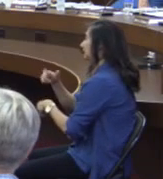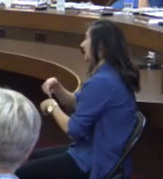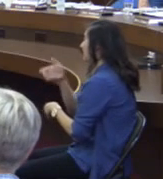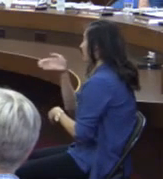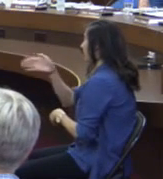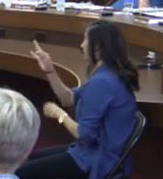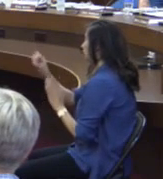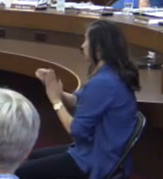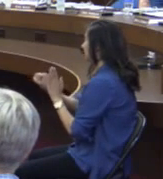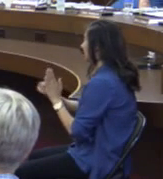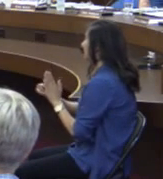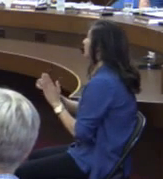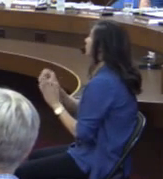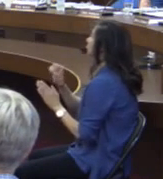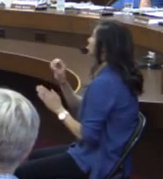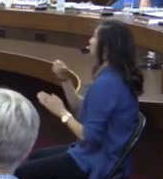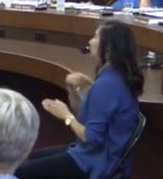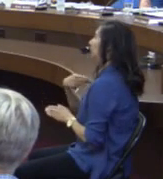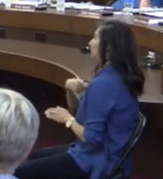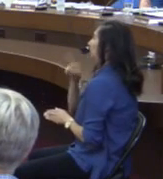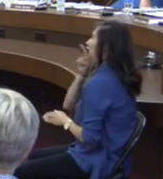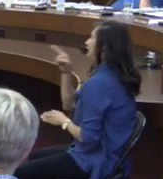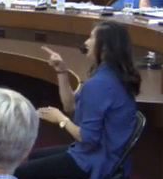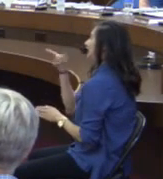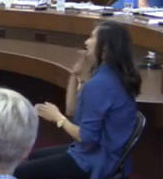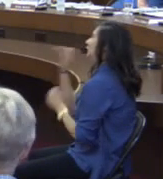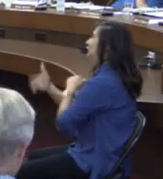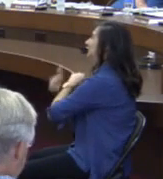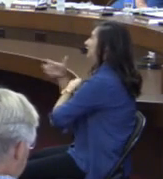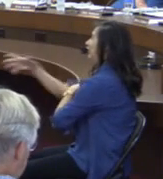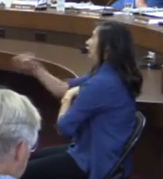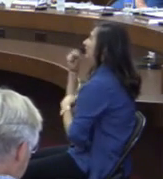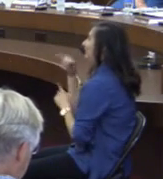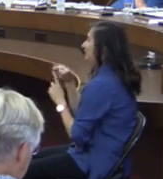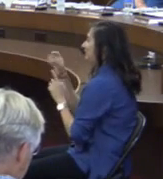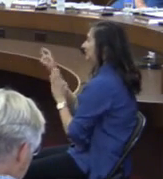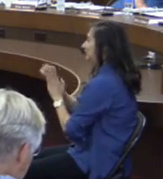there, so we were really excited to steal her away from them.